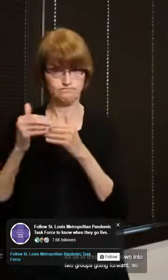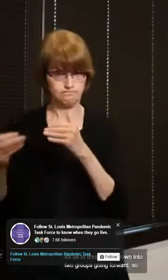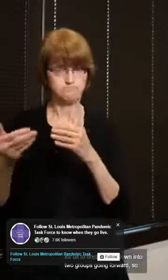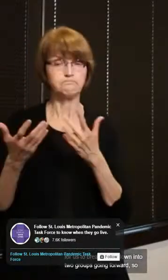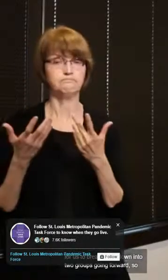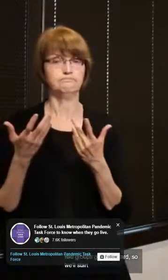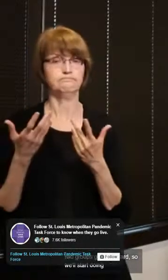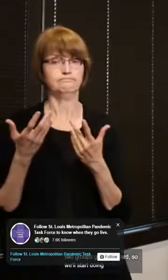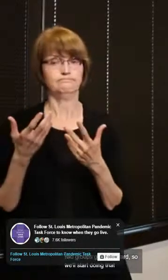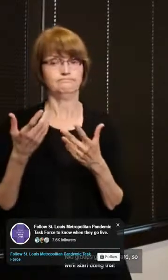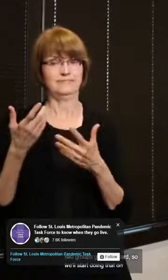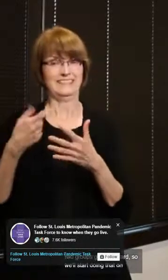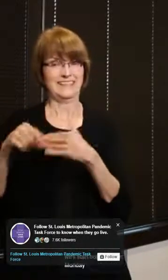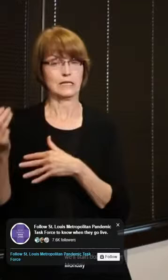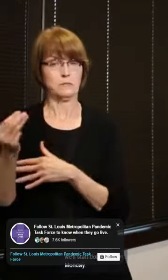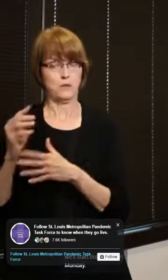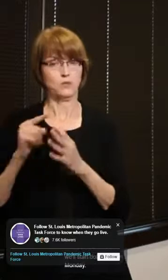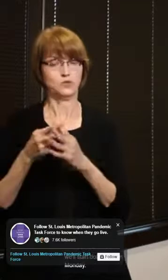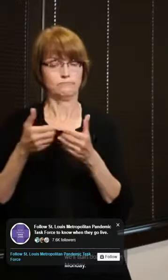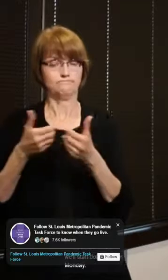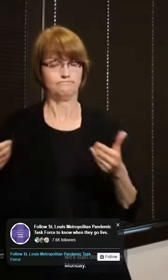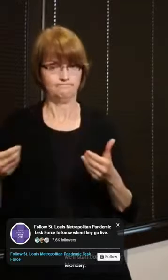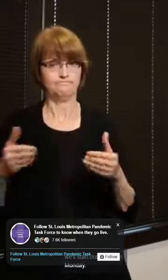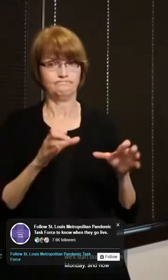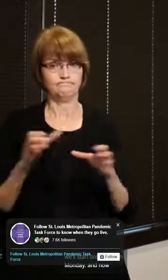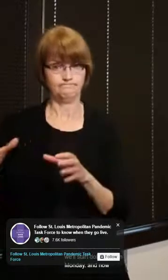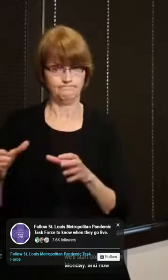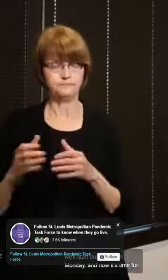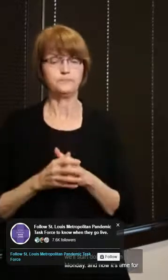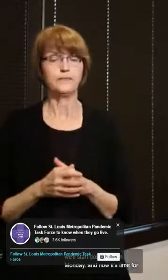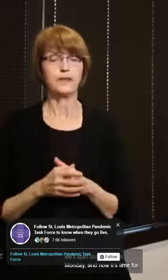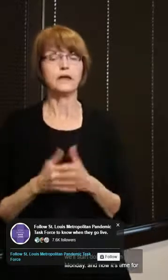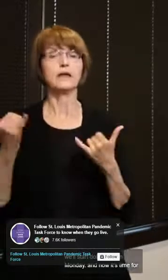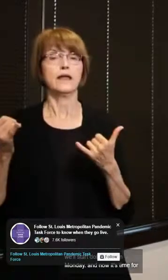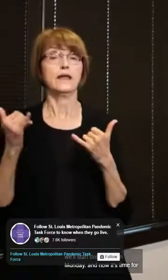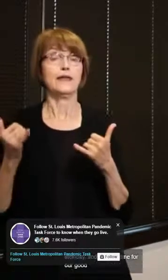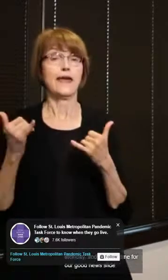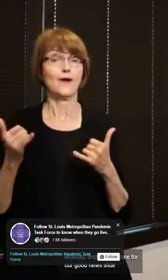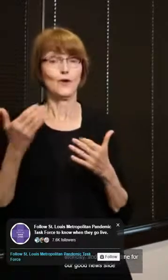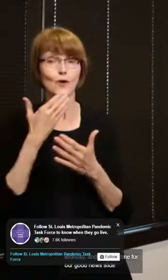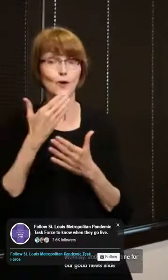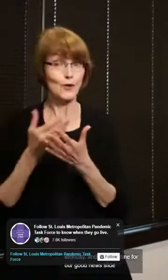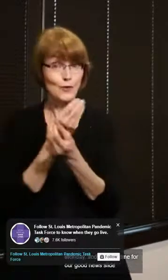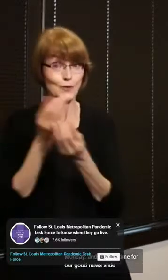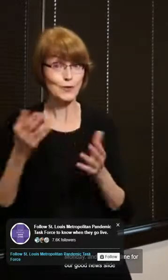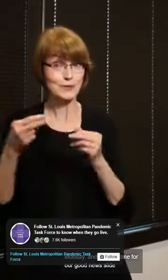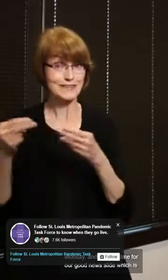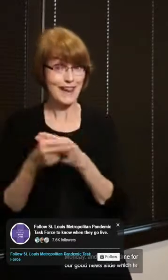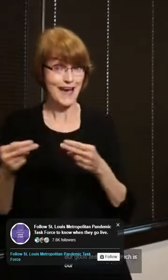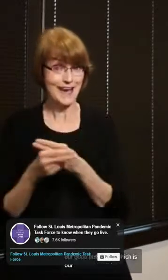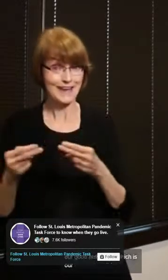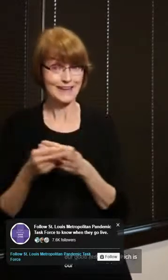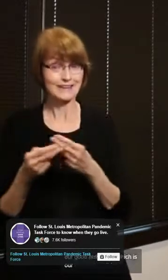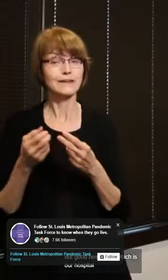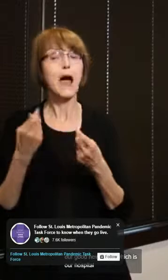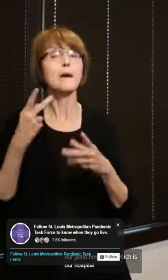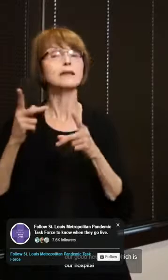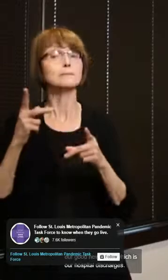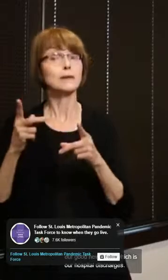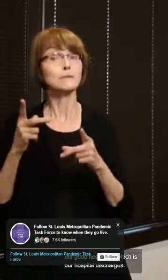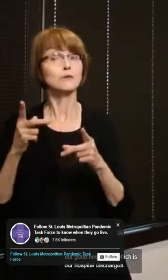start doing that on Monday. And now it's time for our good news slide, which is our hospital